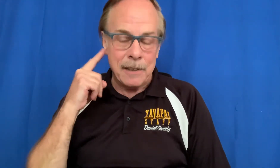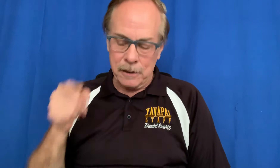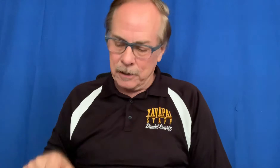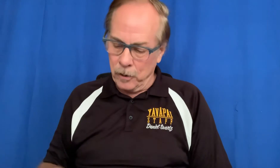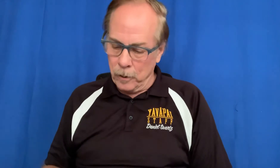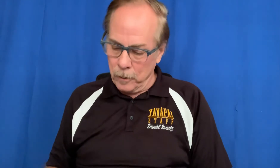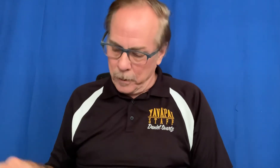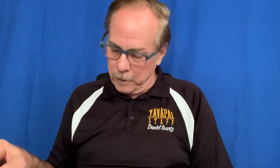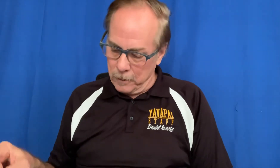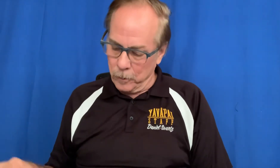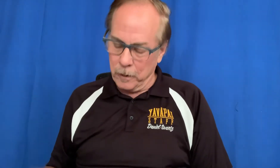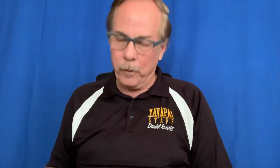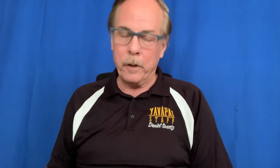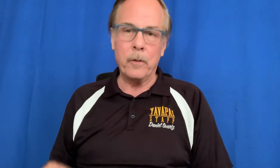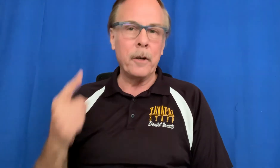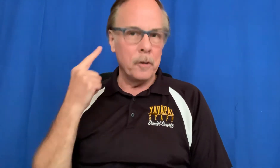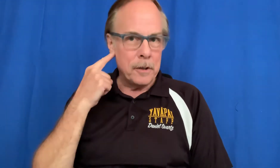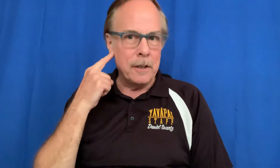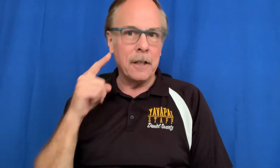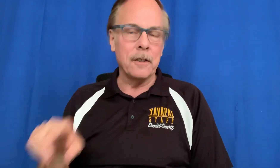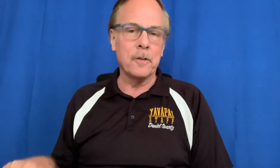See her on page 343. You'll see that in the story.